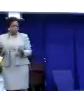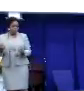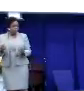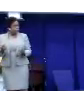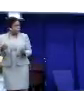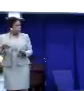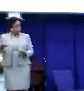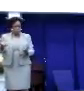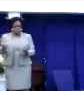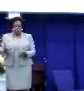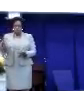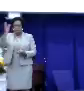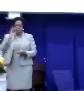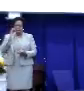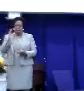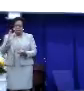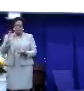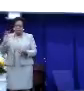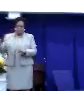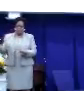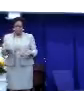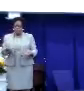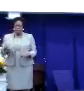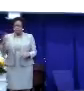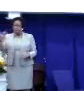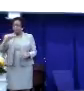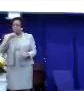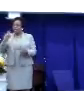want God to move in your life, but you don't give him nothing.